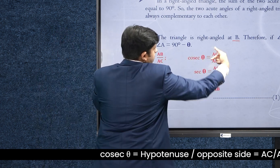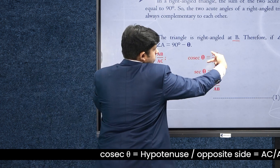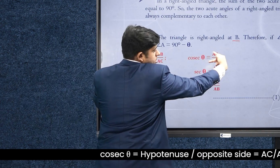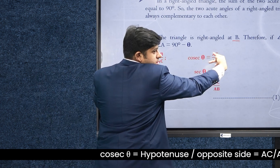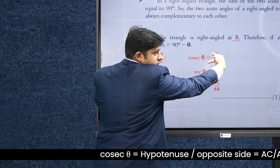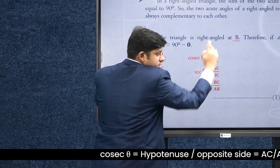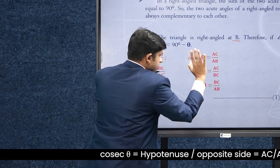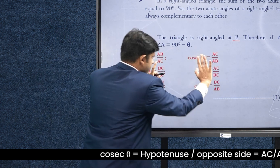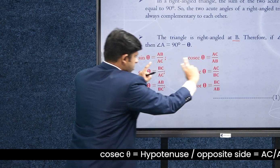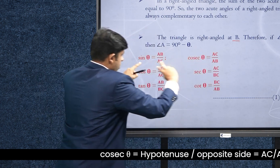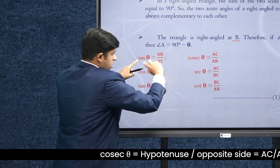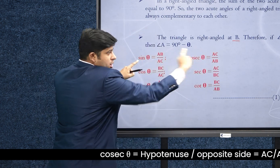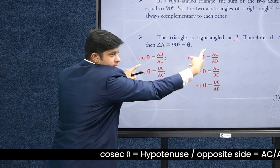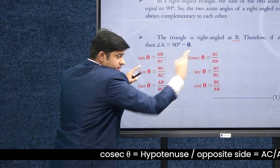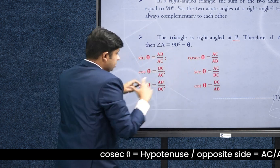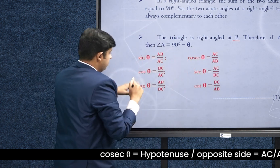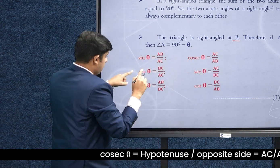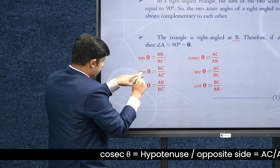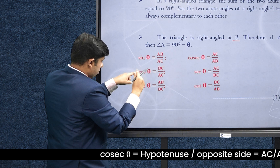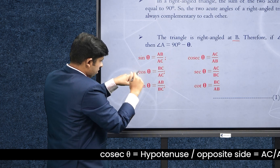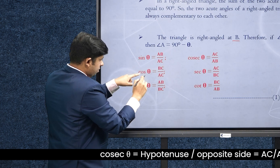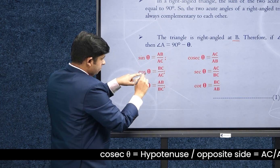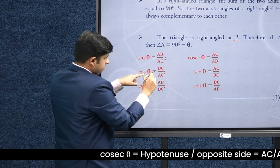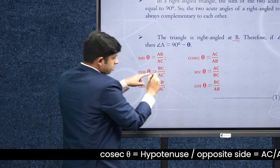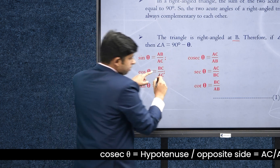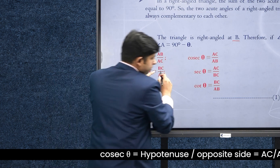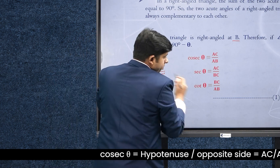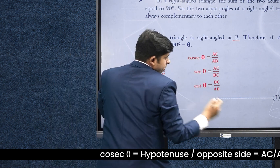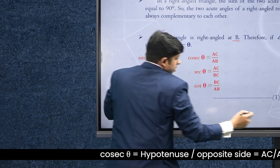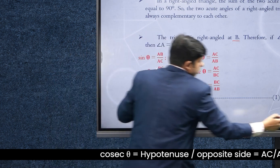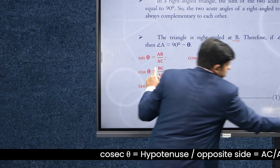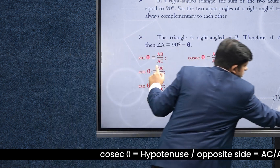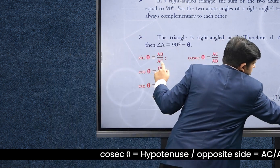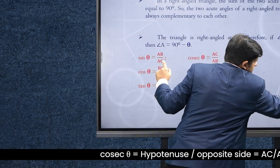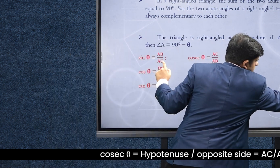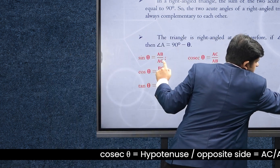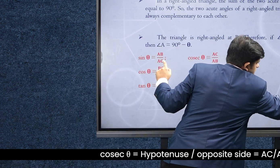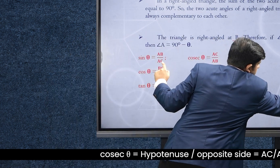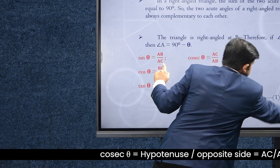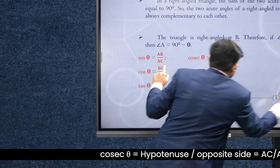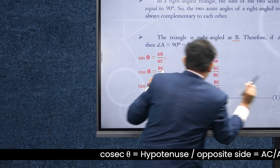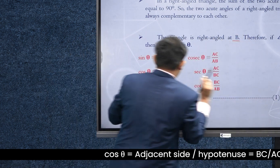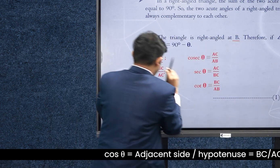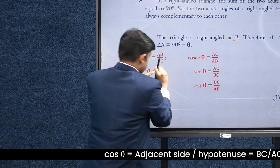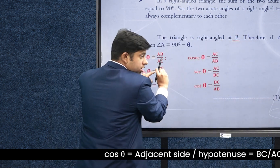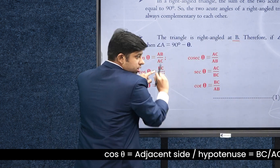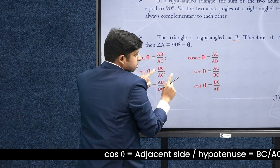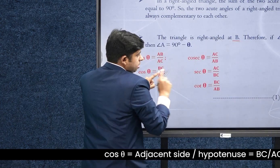Cosecant theta is equal to hypotenuse by opposite side, that is equal to AC by AB. Cos theta is